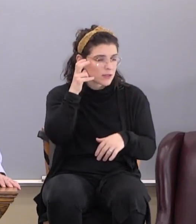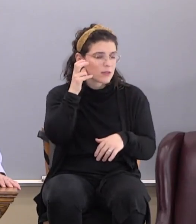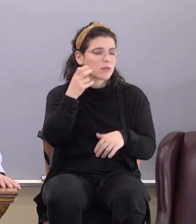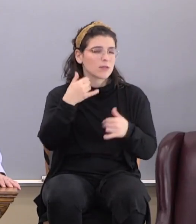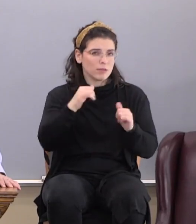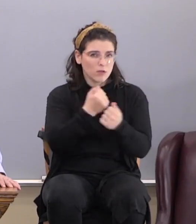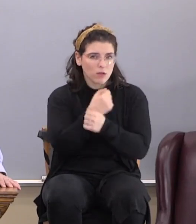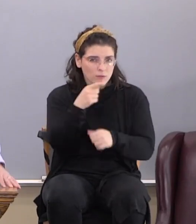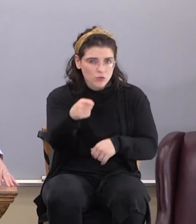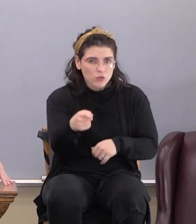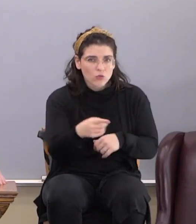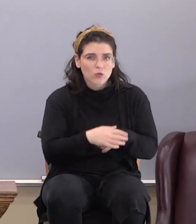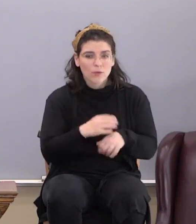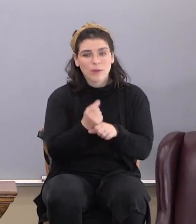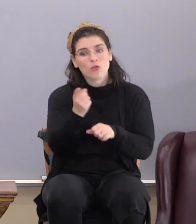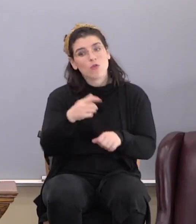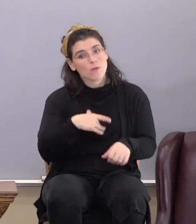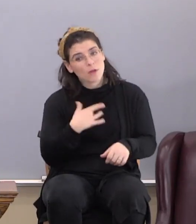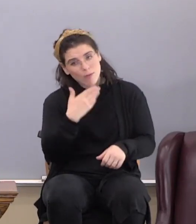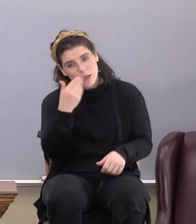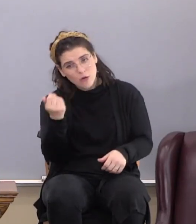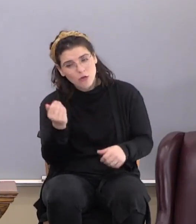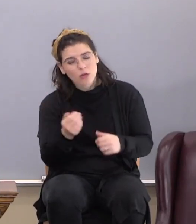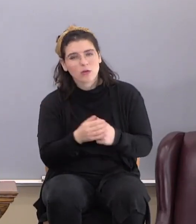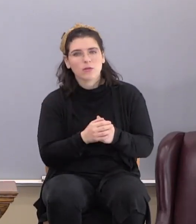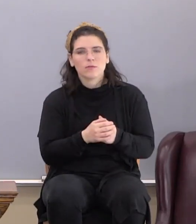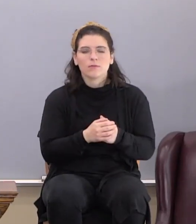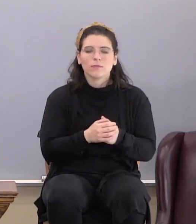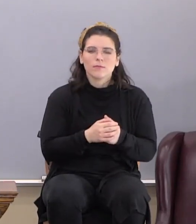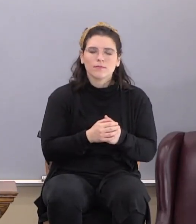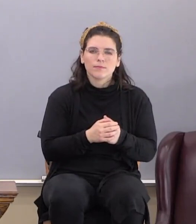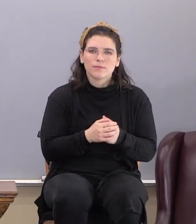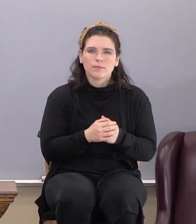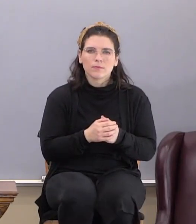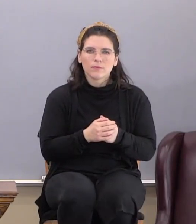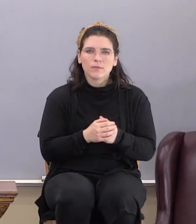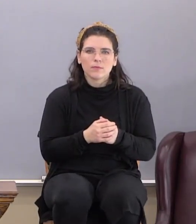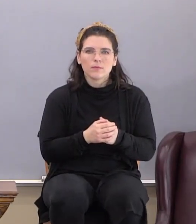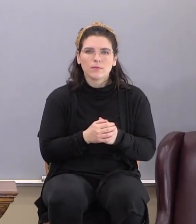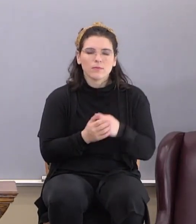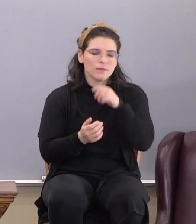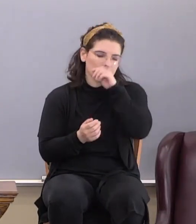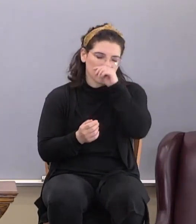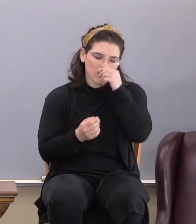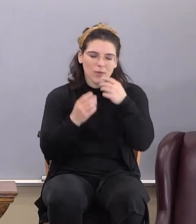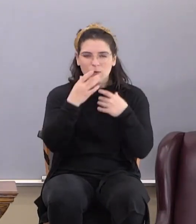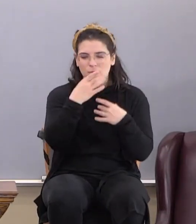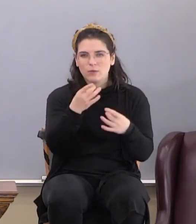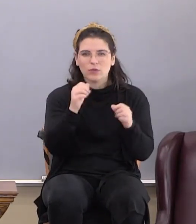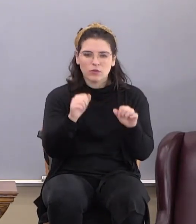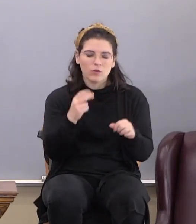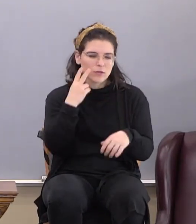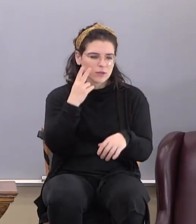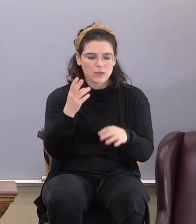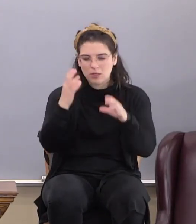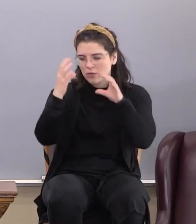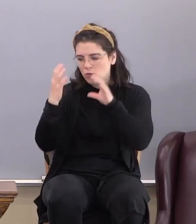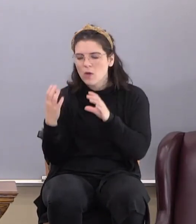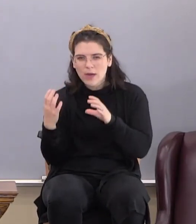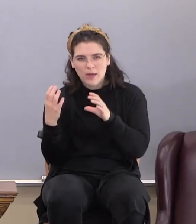you. It'll make you feel better. And so it was interesting. You can almost see the